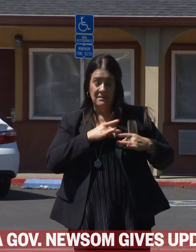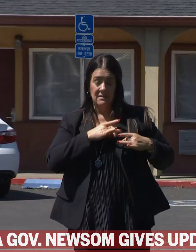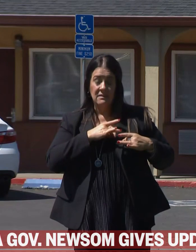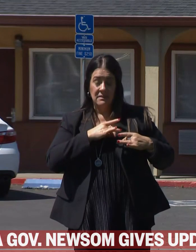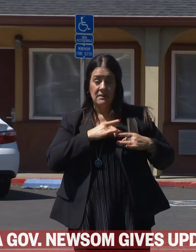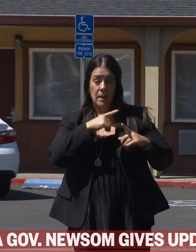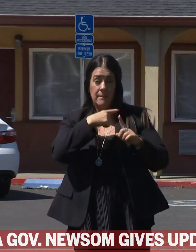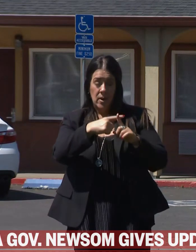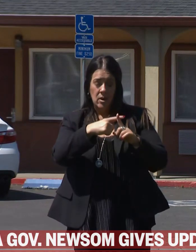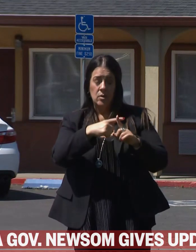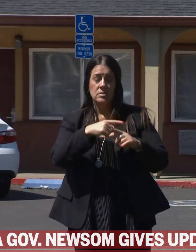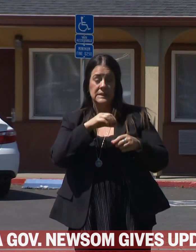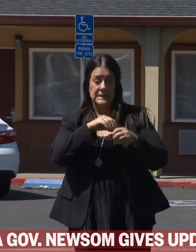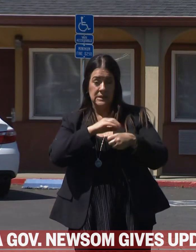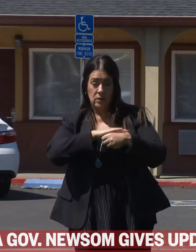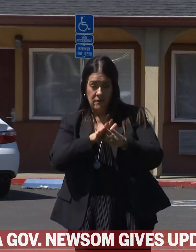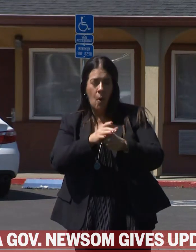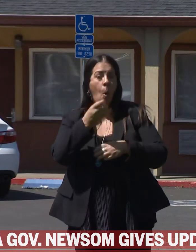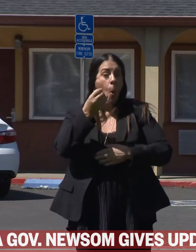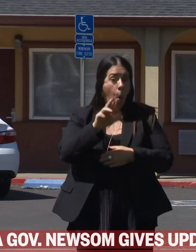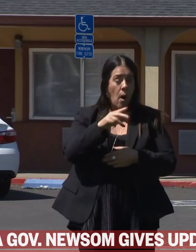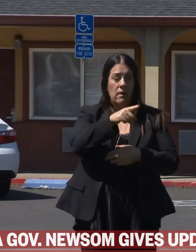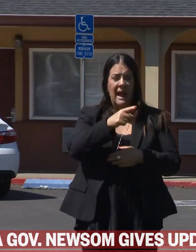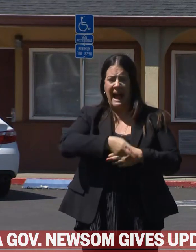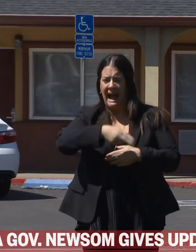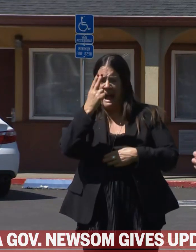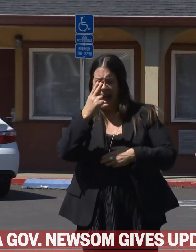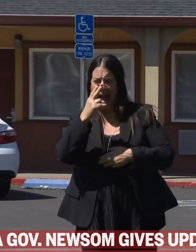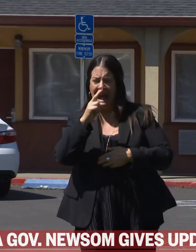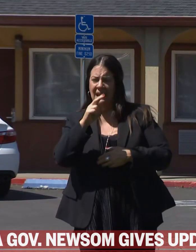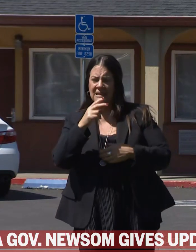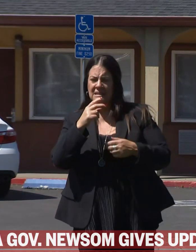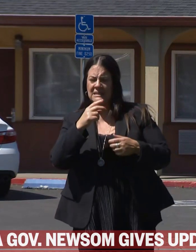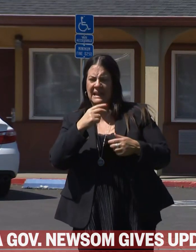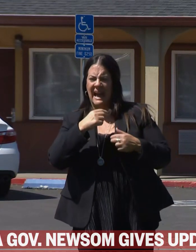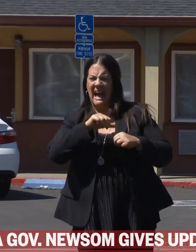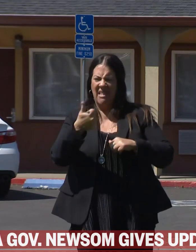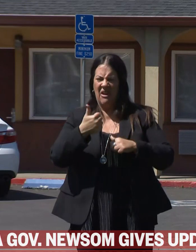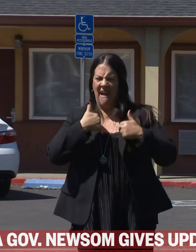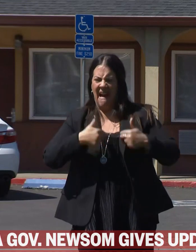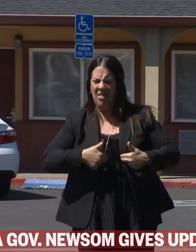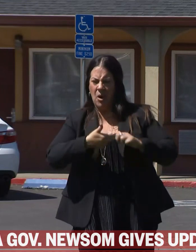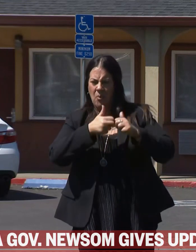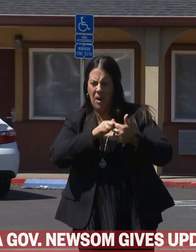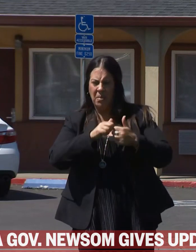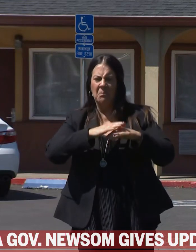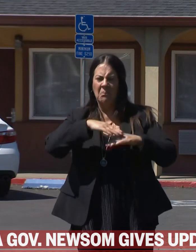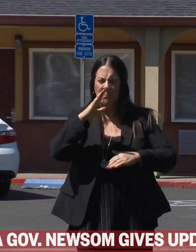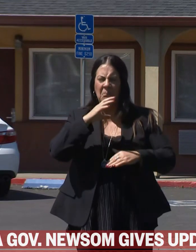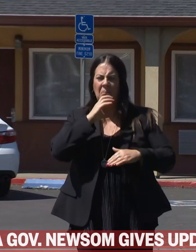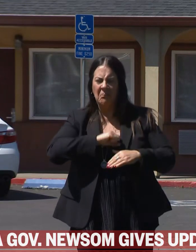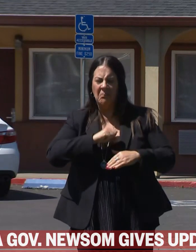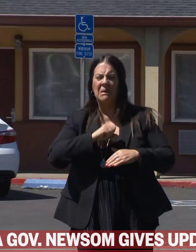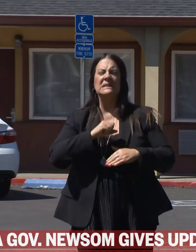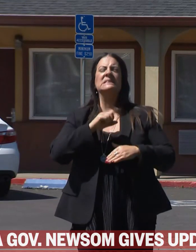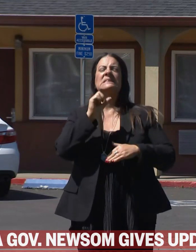high risk. And the job and the responsibility for the state is to provide the technical expertise to the counties to make sure that we